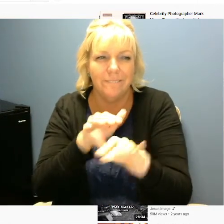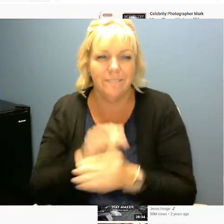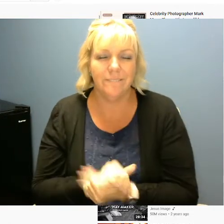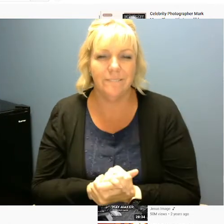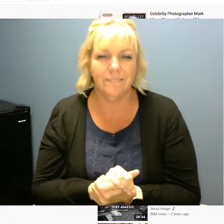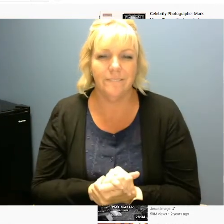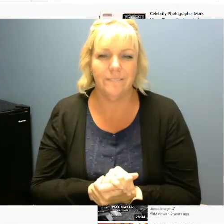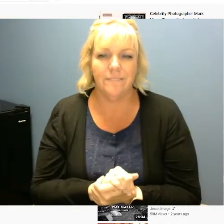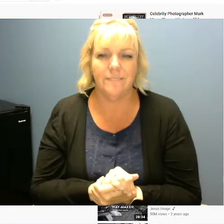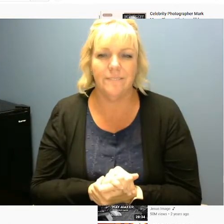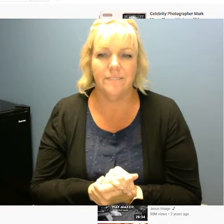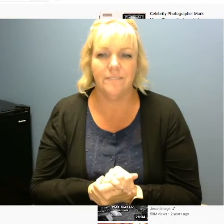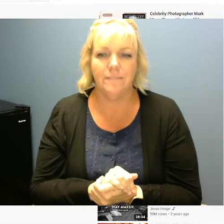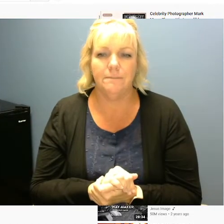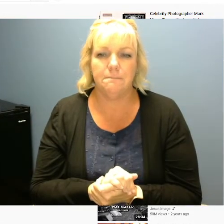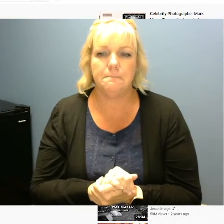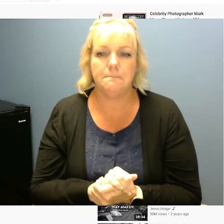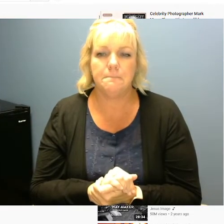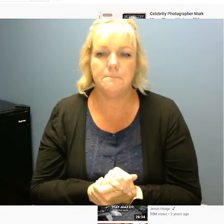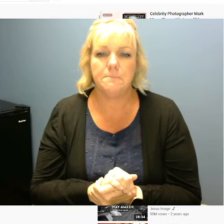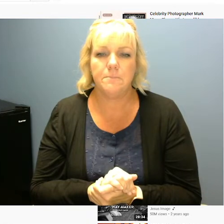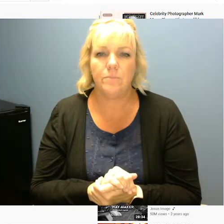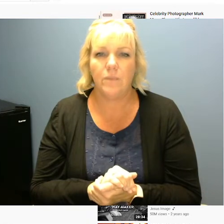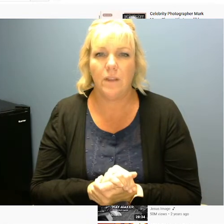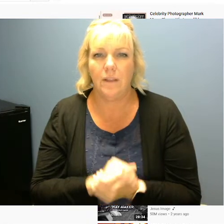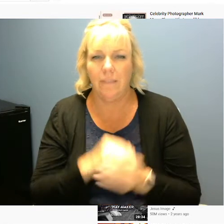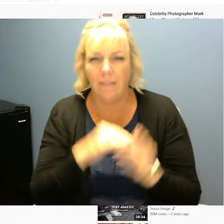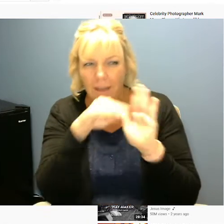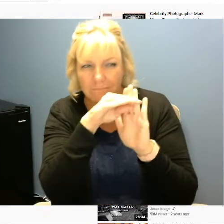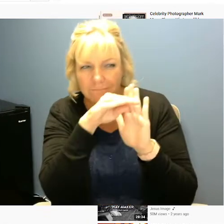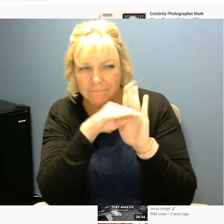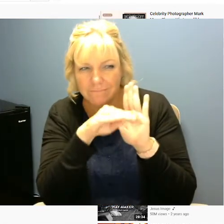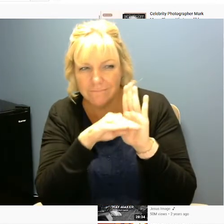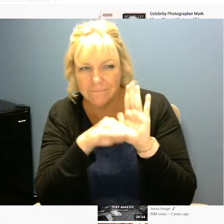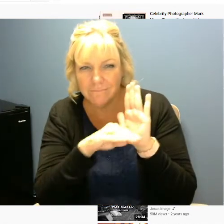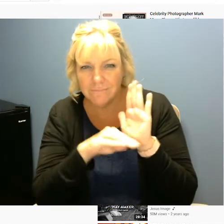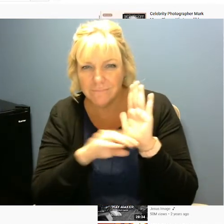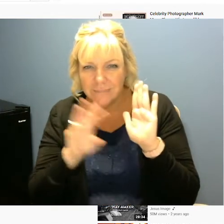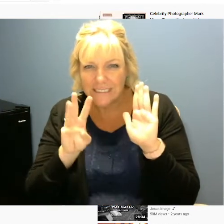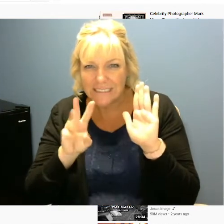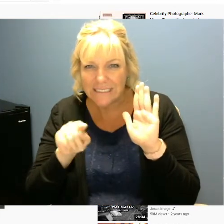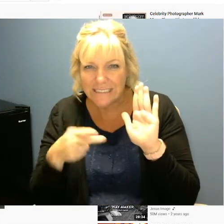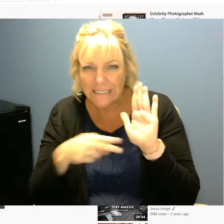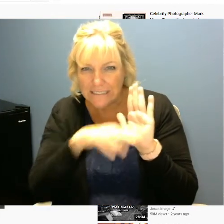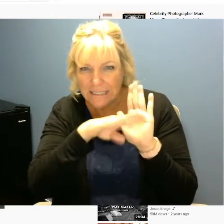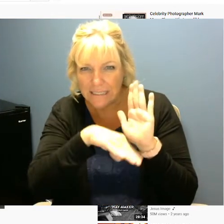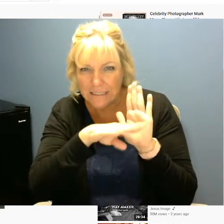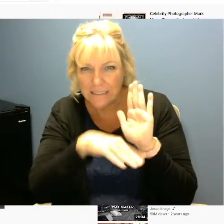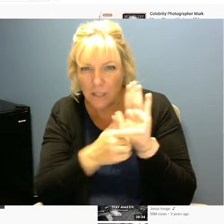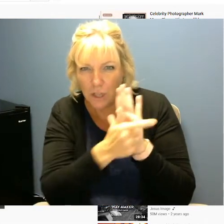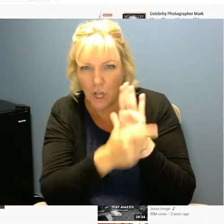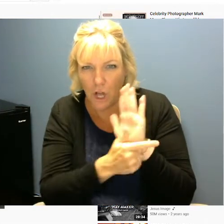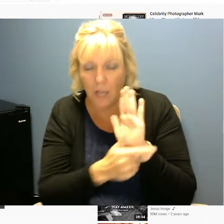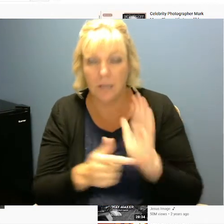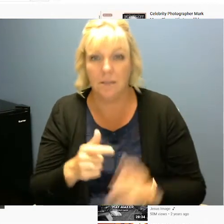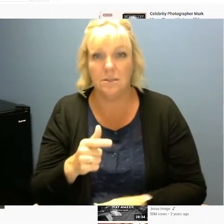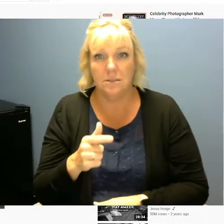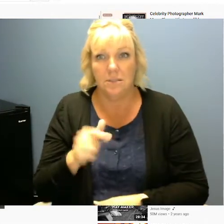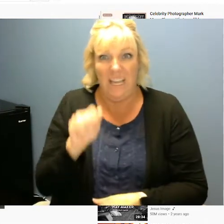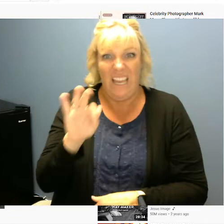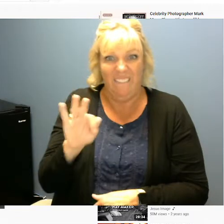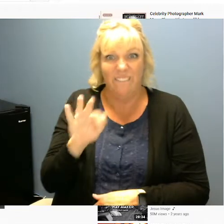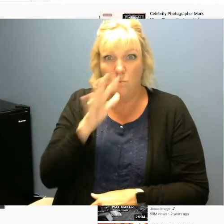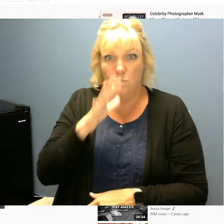this number 2 here, and it's 1, 2, 3, 4, it's the 6th law down, says that women can be executed